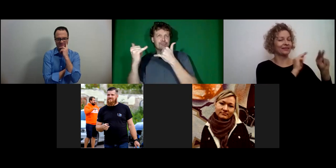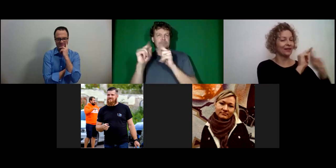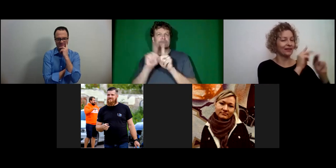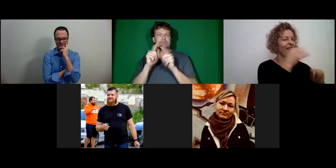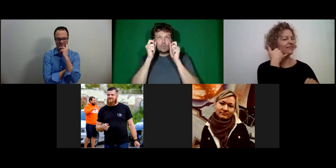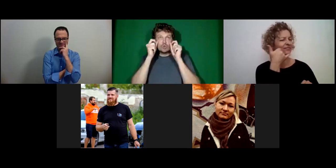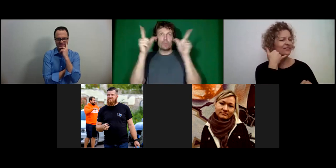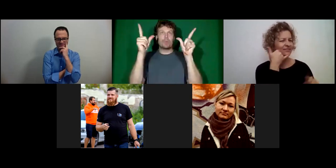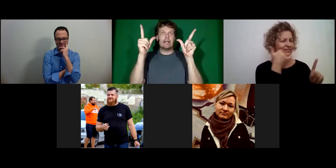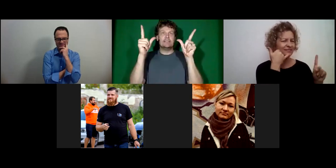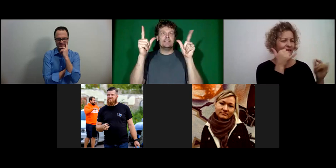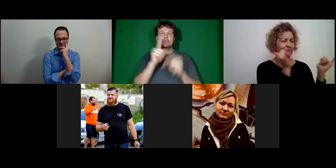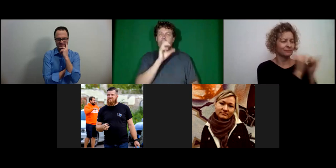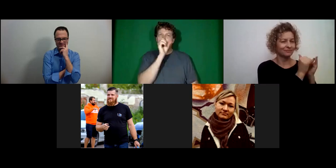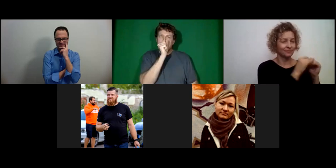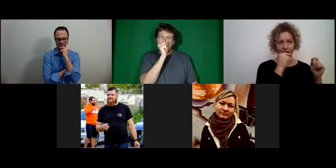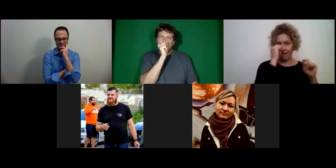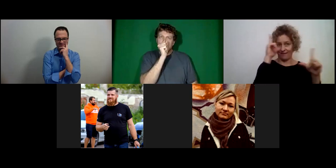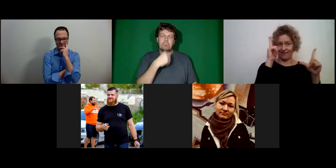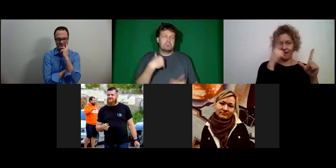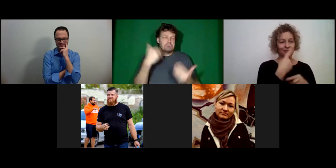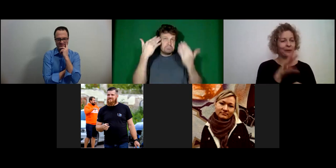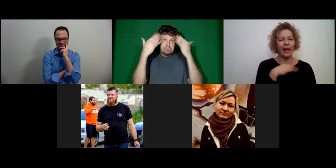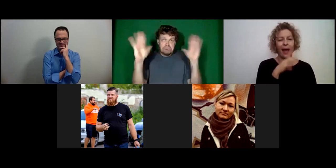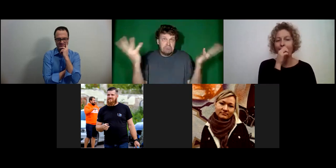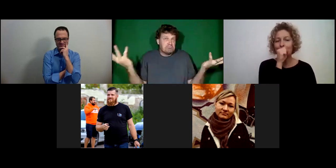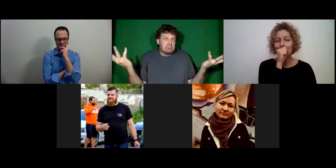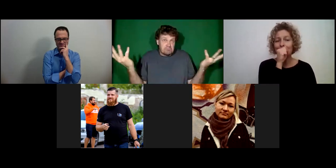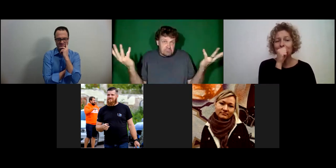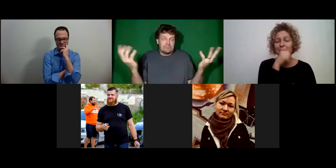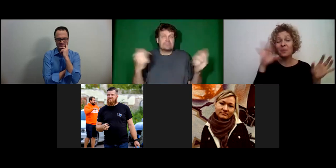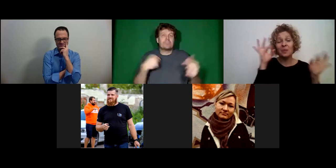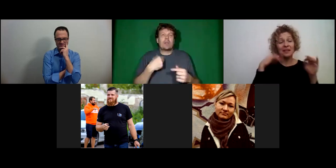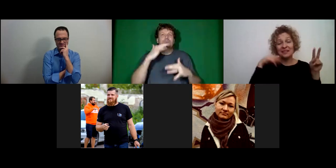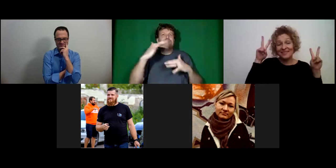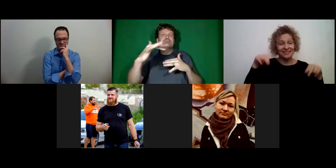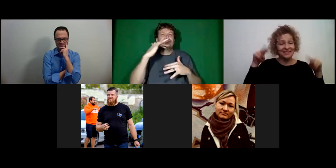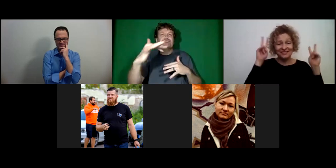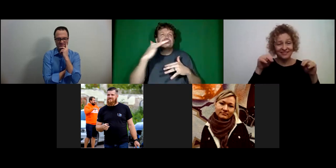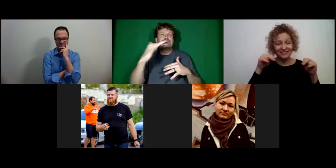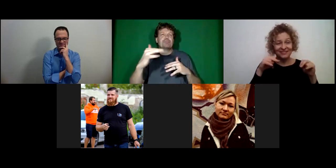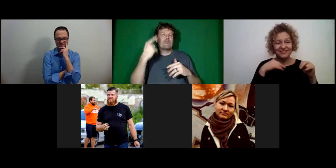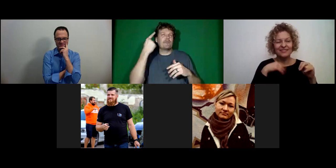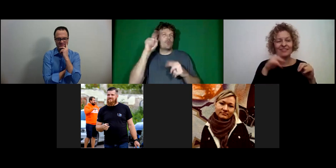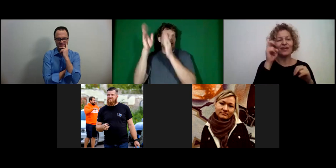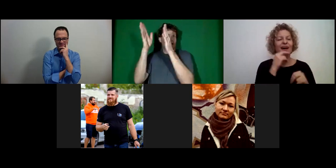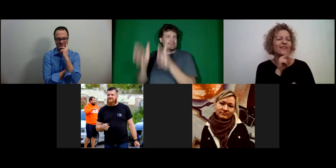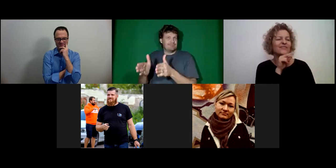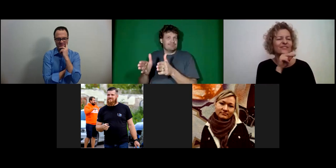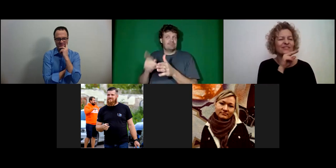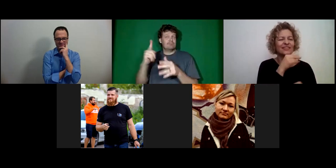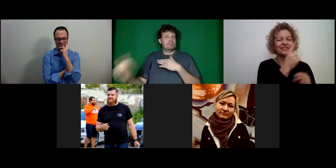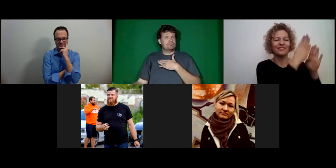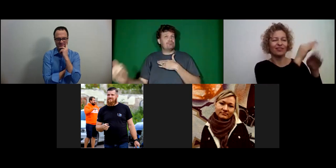My wife actually surprised me and contacted my Greek coach